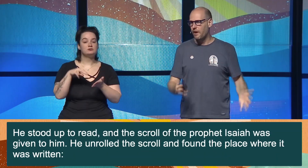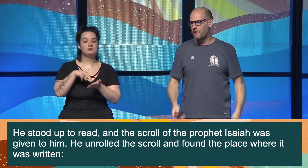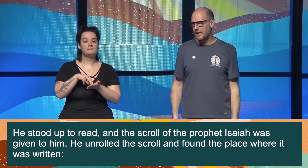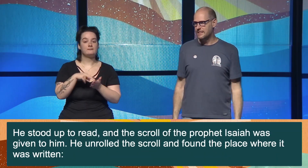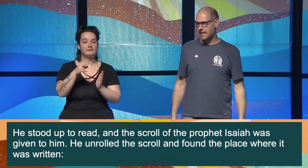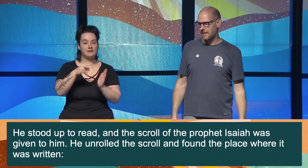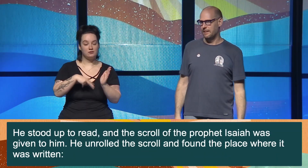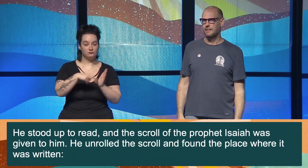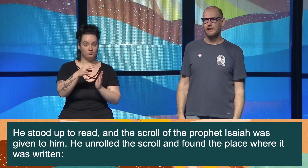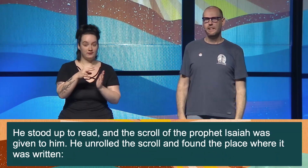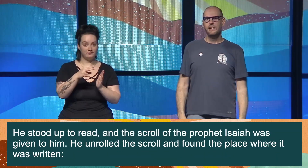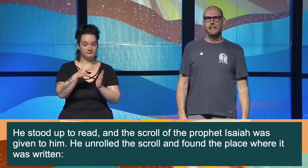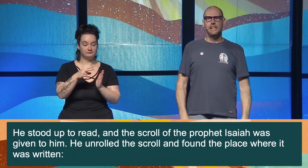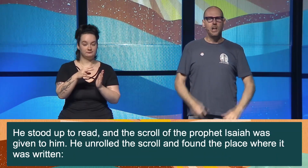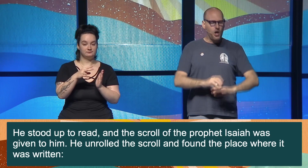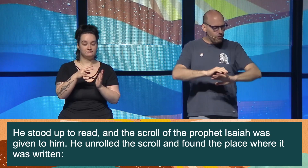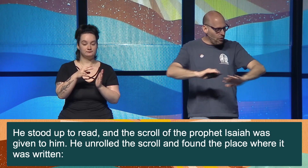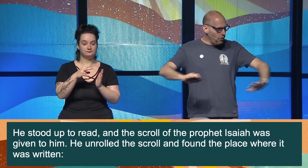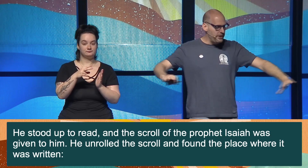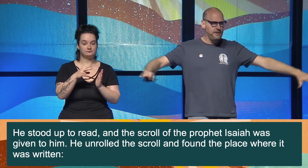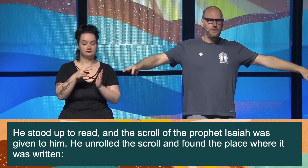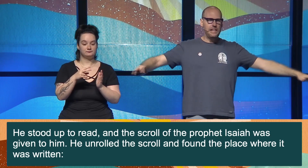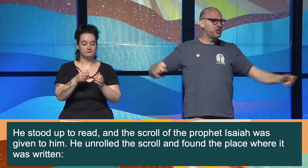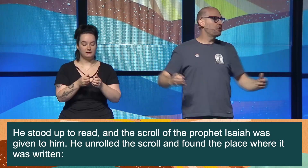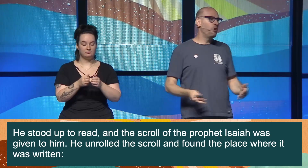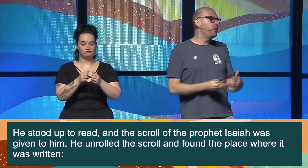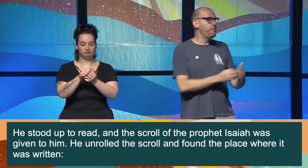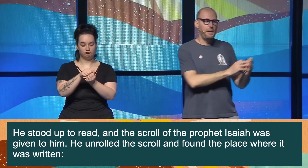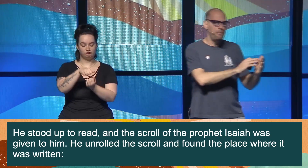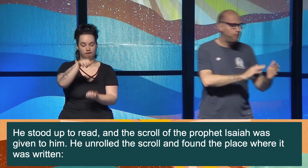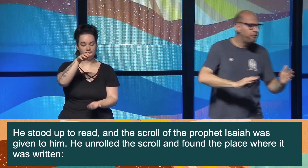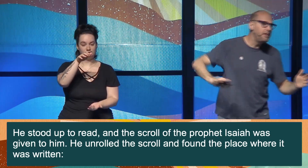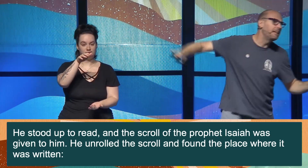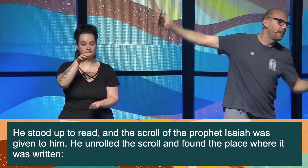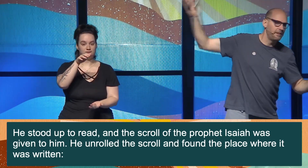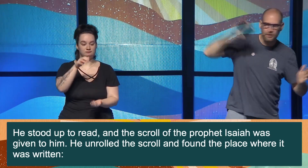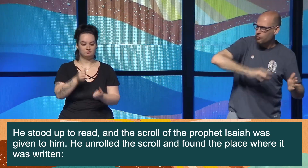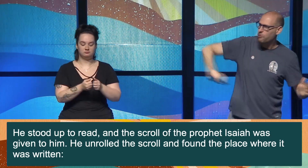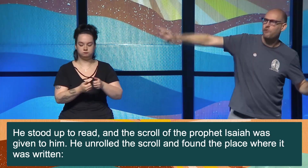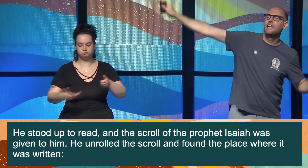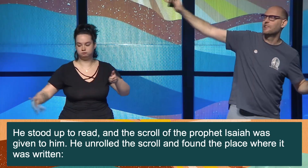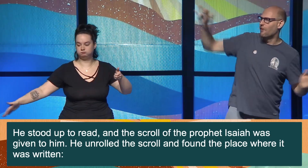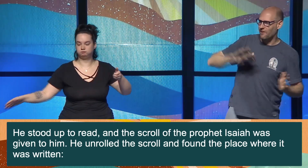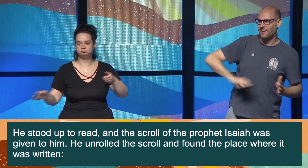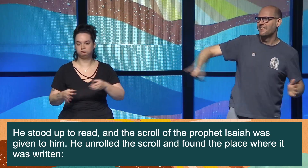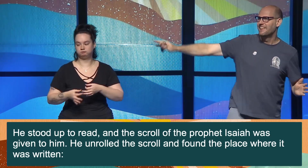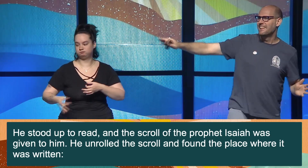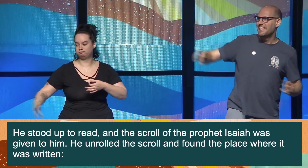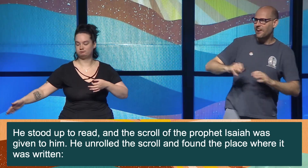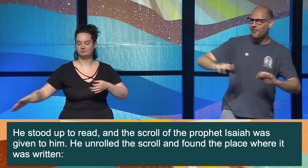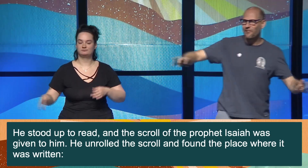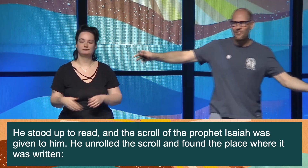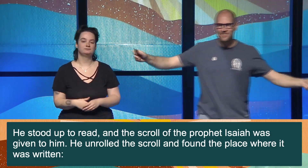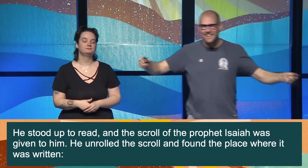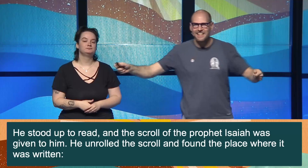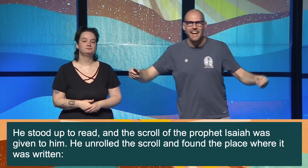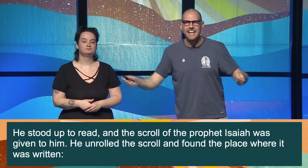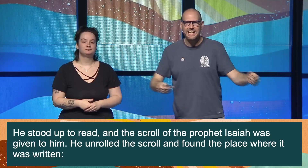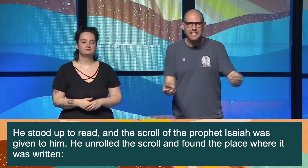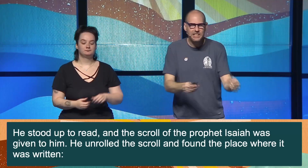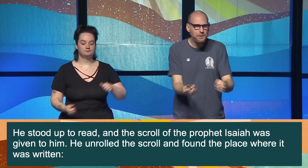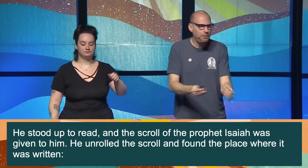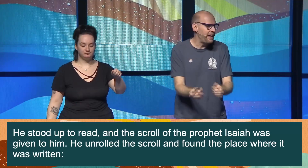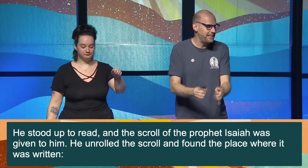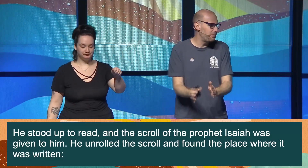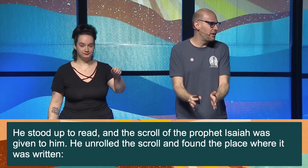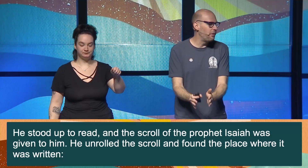scroll of the prophet Isaiah. He unrolled it. This scroll would have been feet long. He unrolls it, and